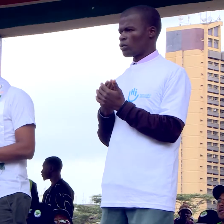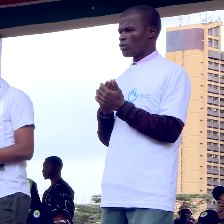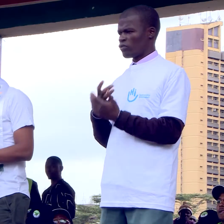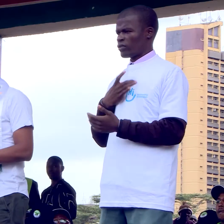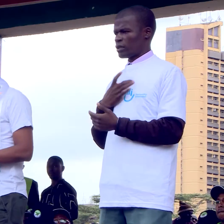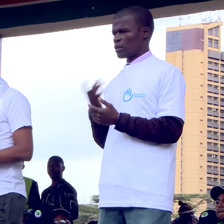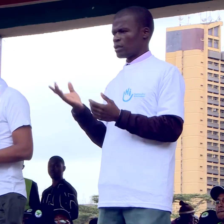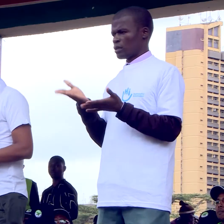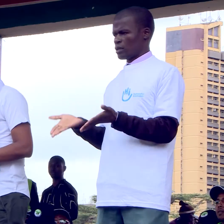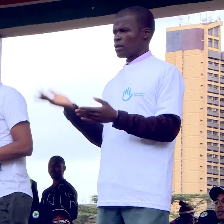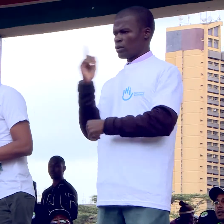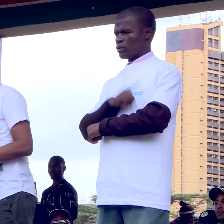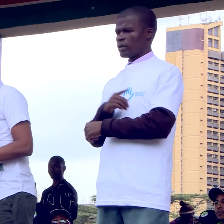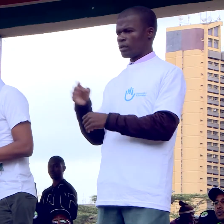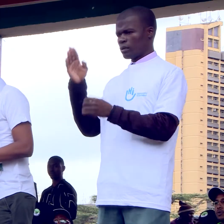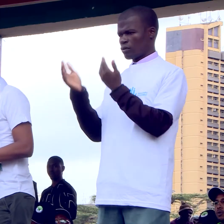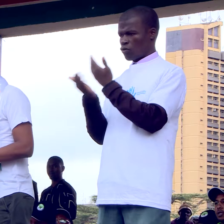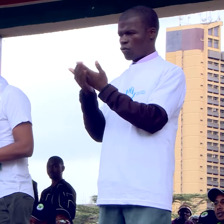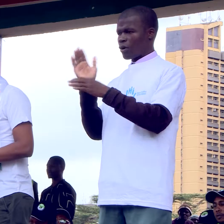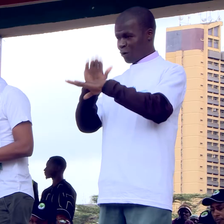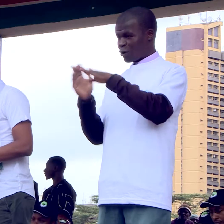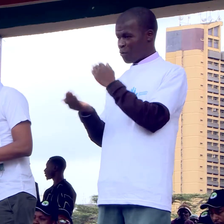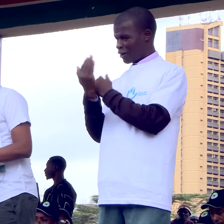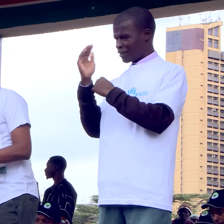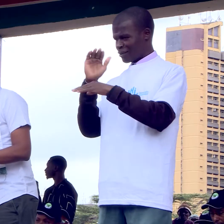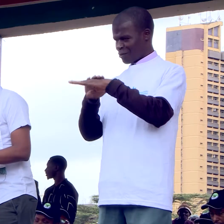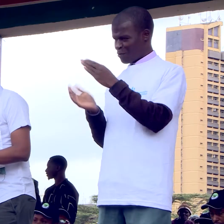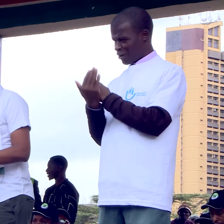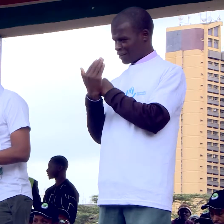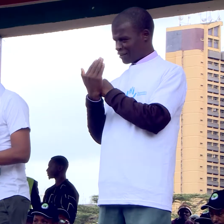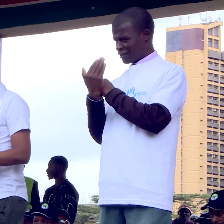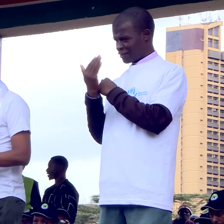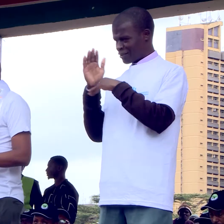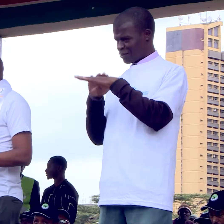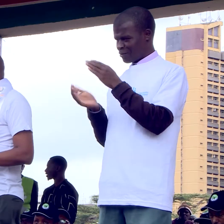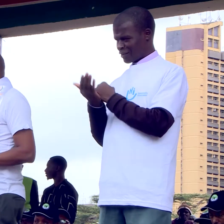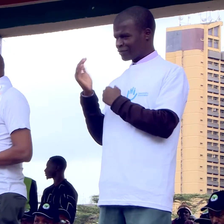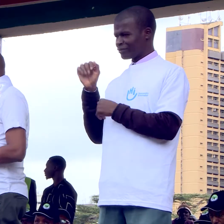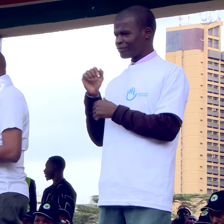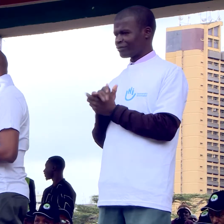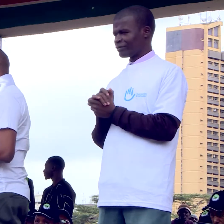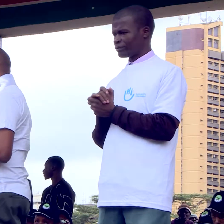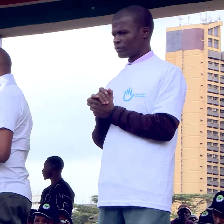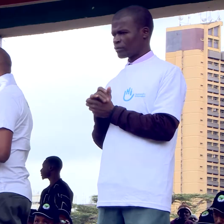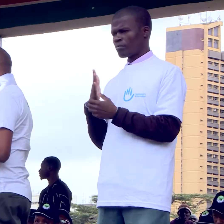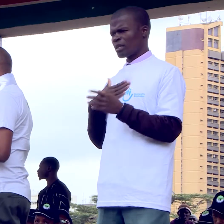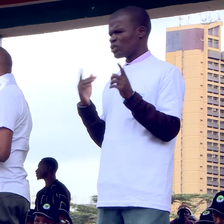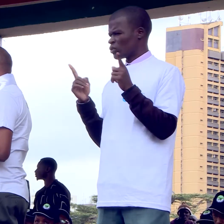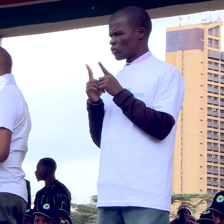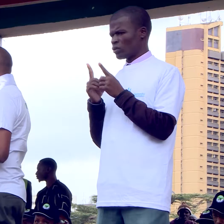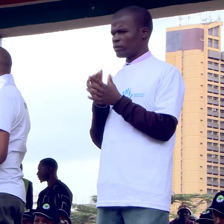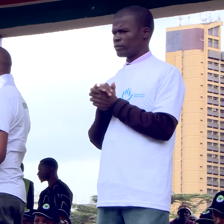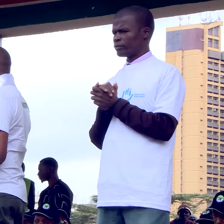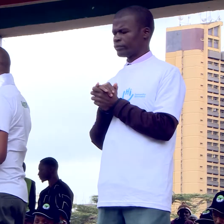guests here today. Good morning. Good morning once again. I think mine is very brief, but